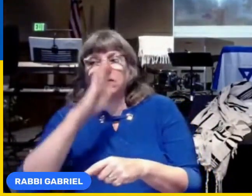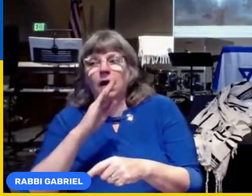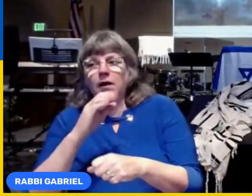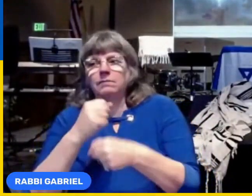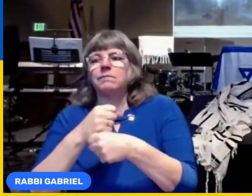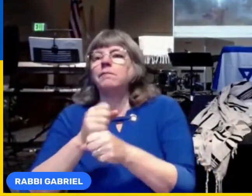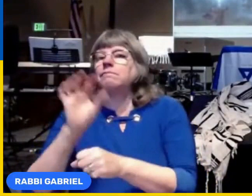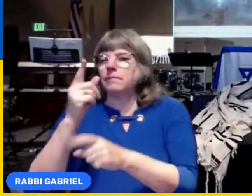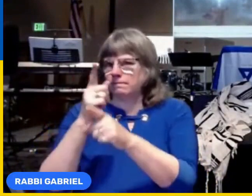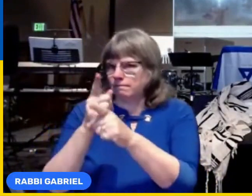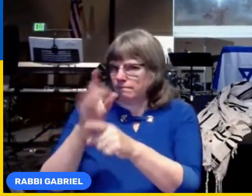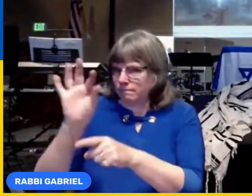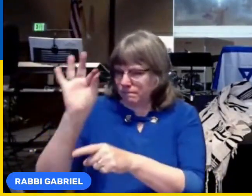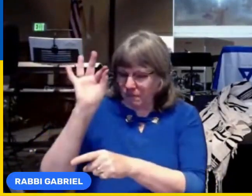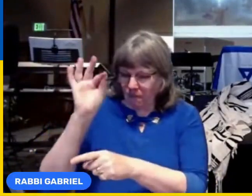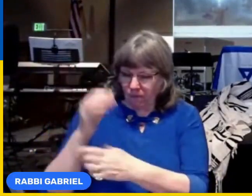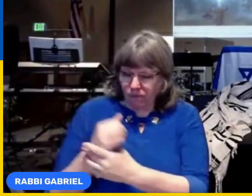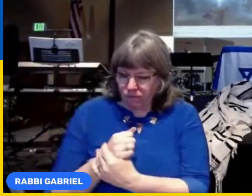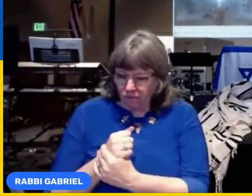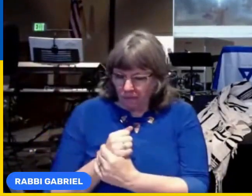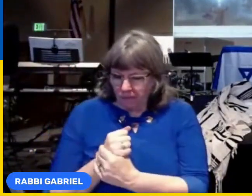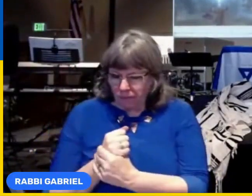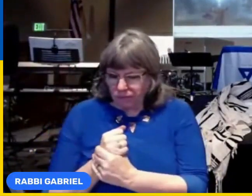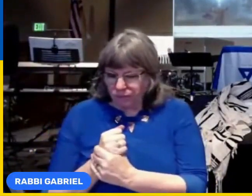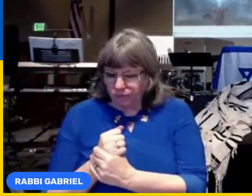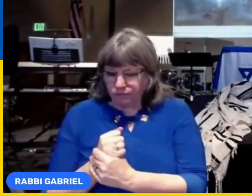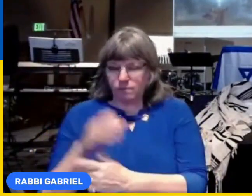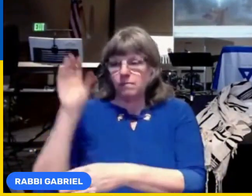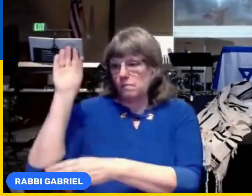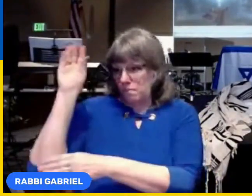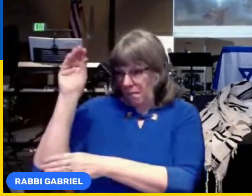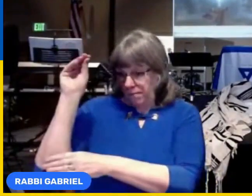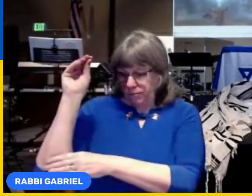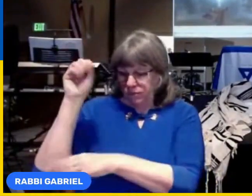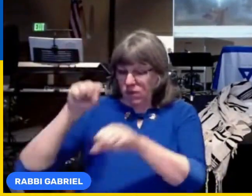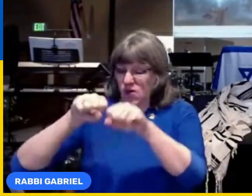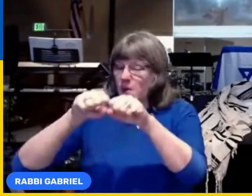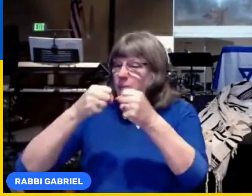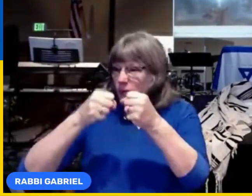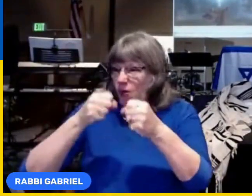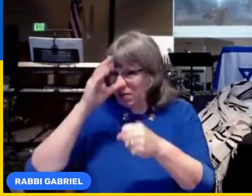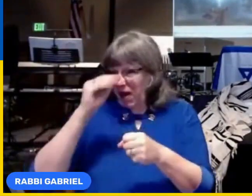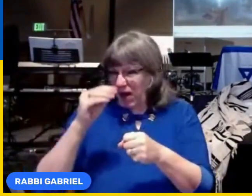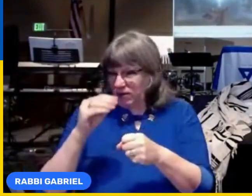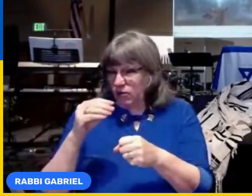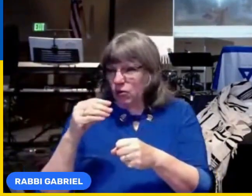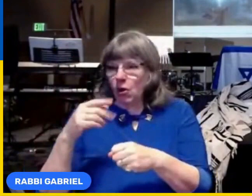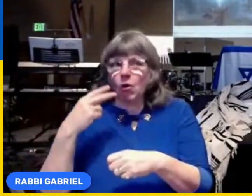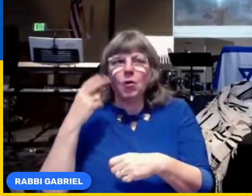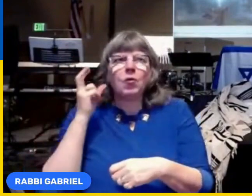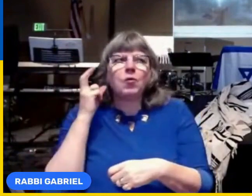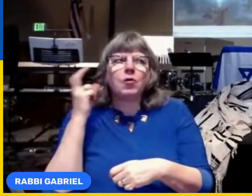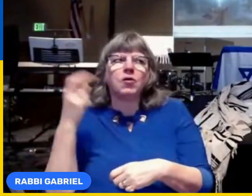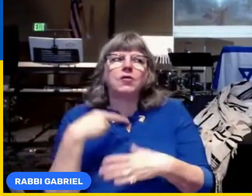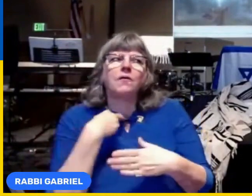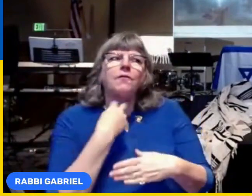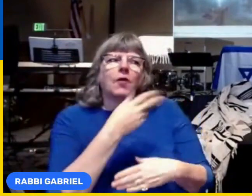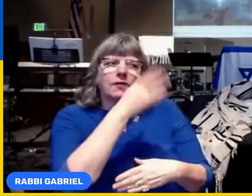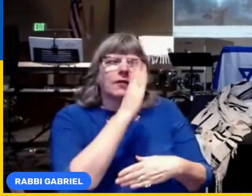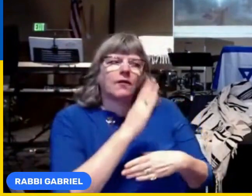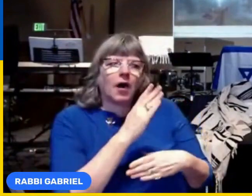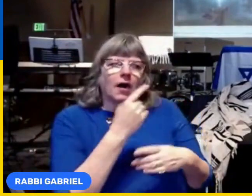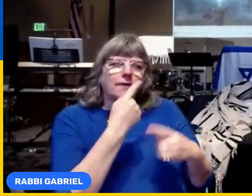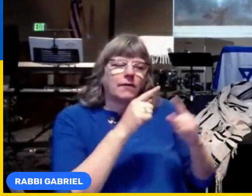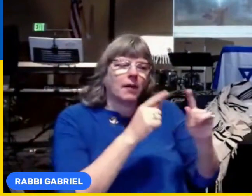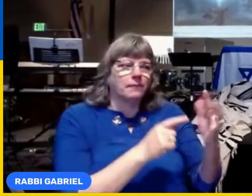Moshe, the broken man who heard the voice from a fire in a bush, unconsumed by its